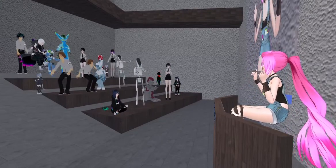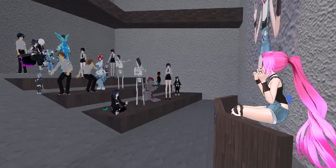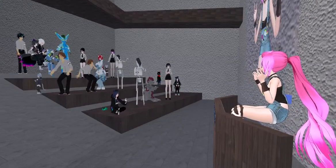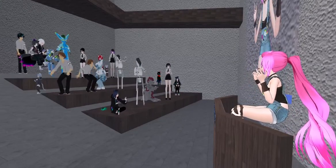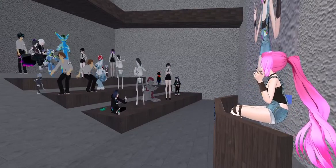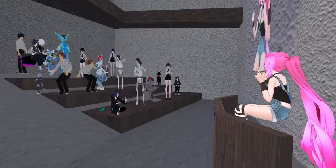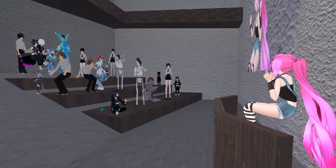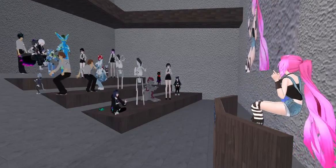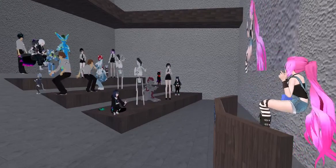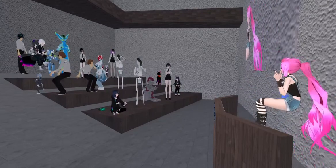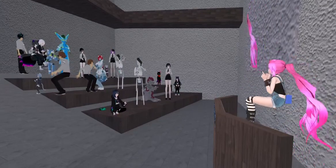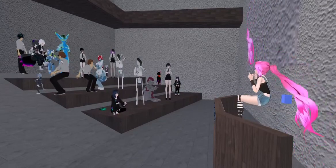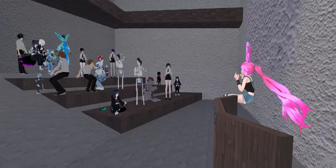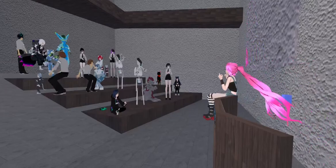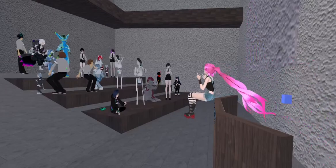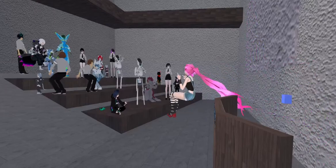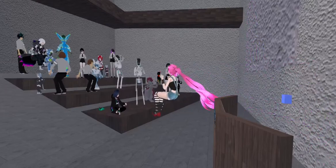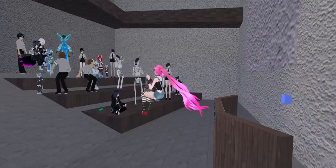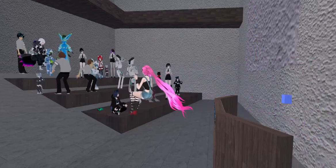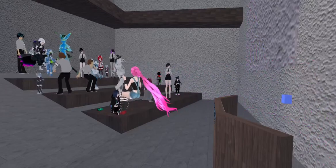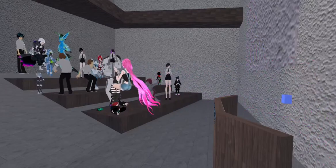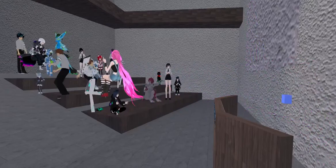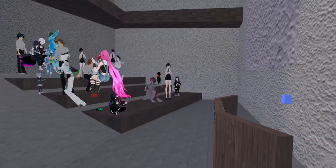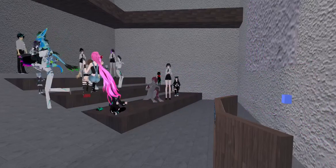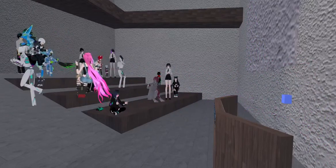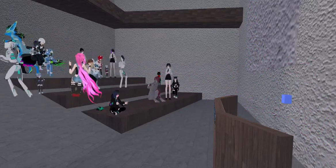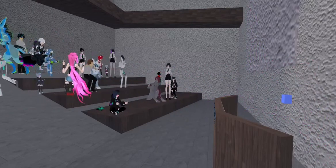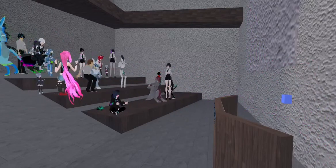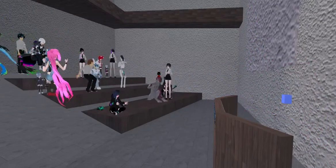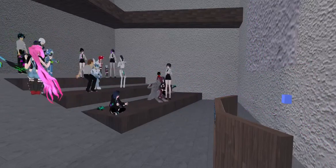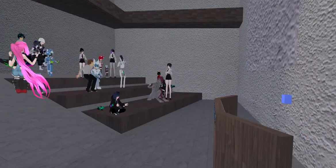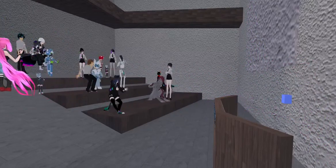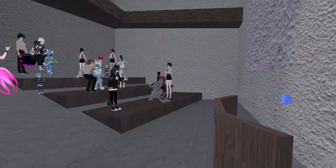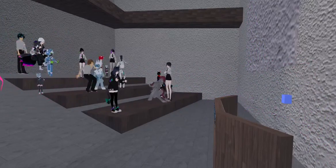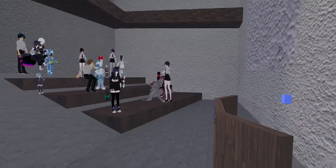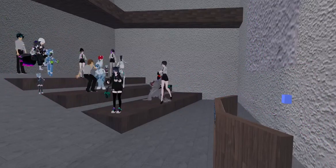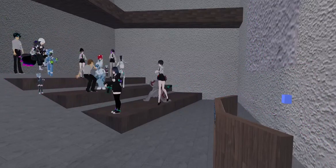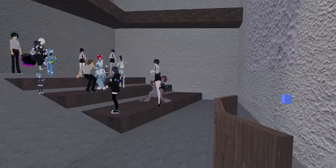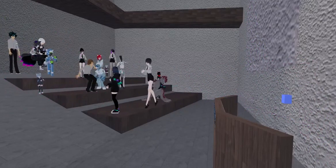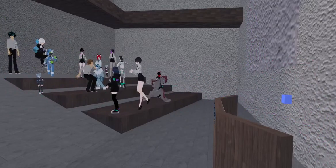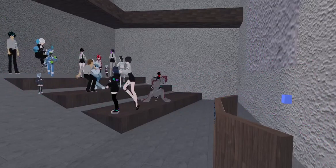Okay, cool. Let's take a photo. Woohoo! I can get your question right after we're done. I saw your hand sneaking up there.